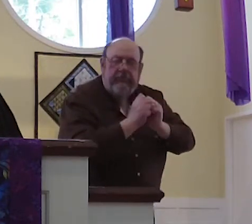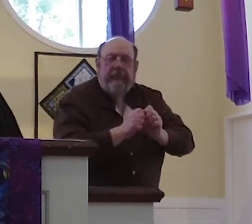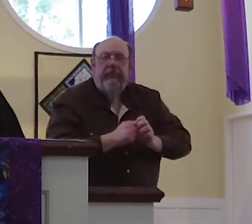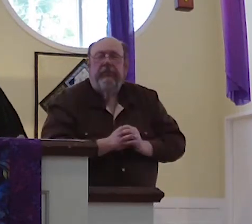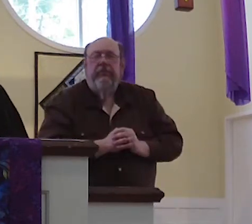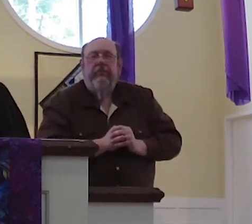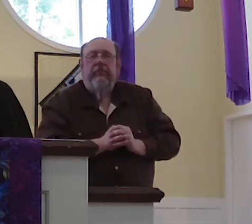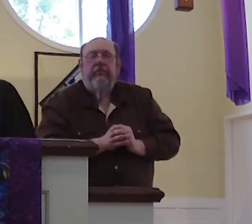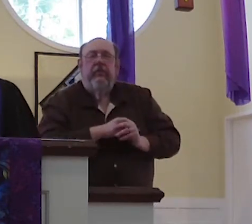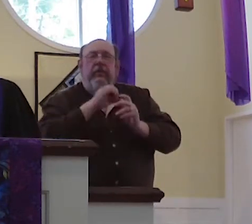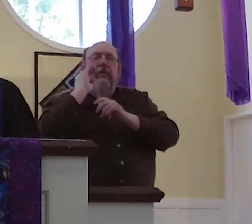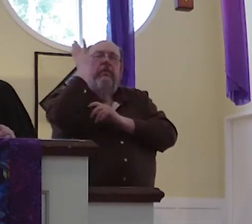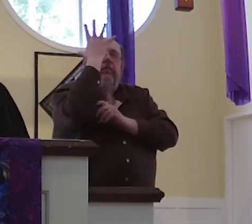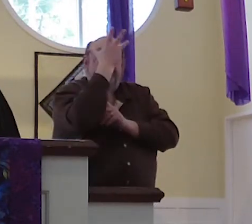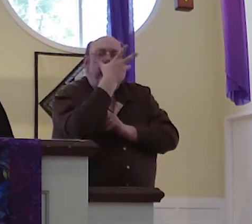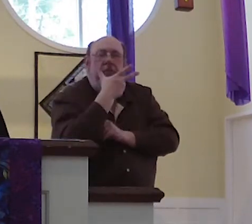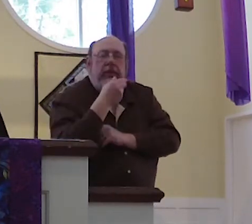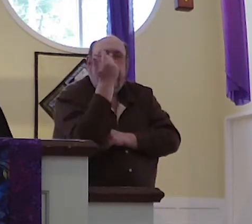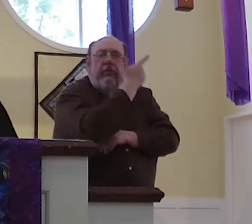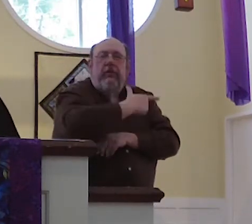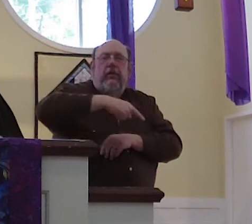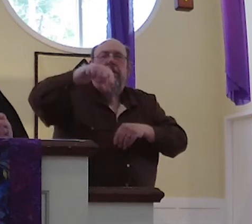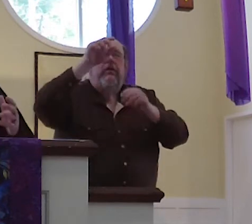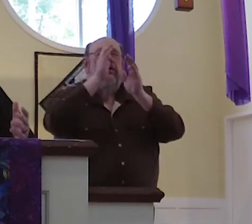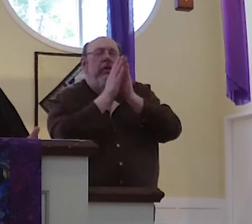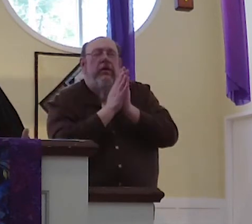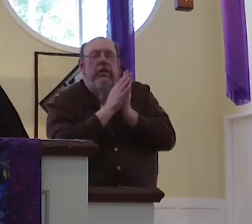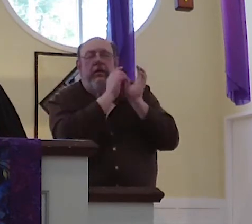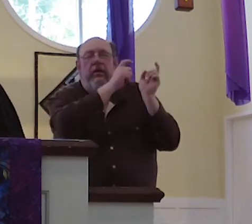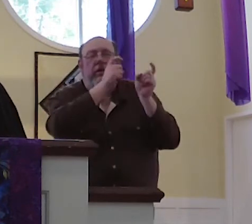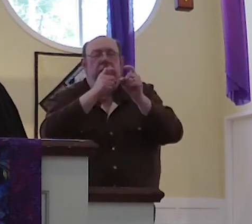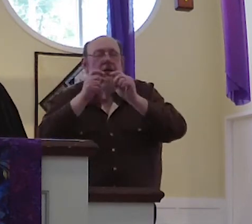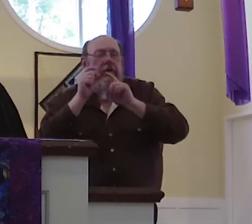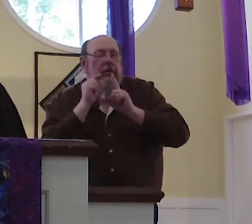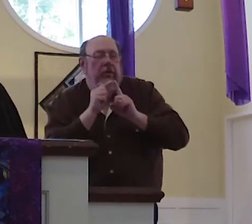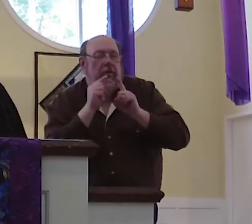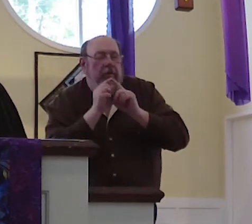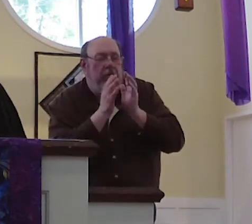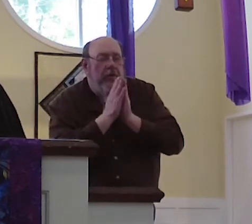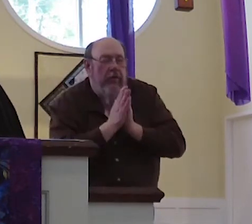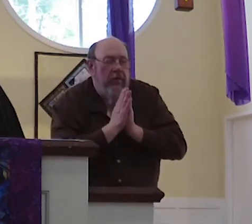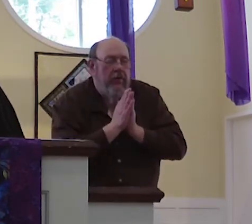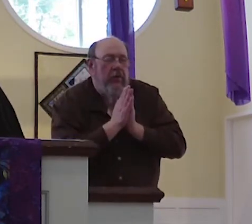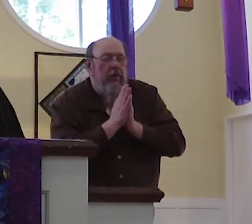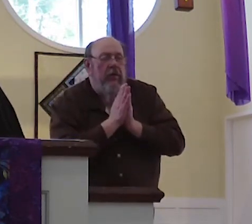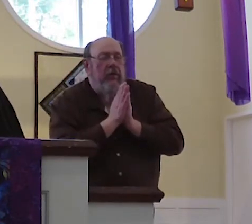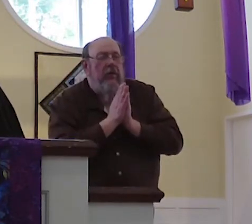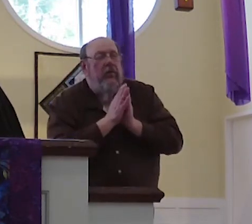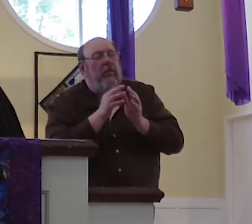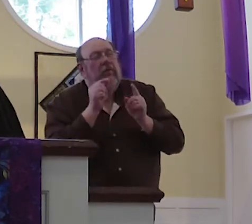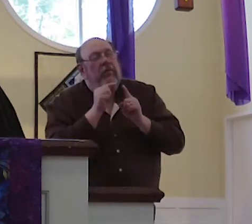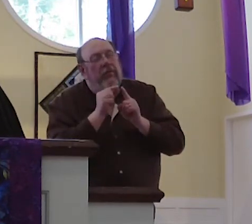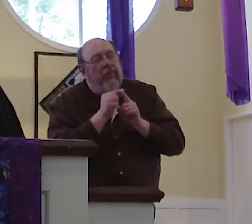The beauty of the Lord's Prayer is that it not only gives us words to pray when words may fail us,